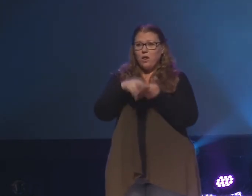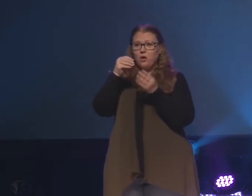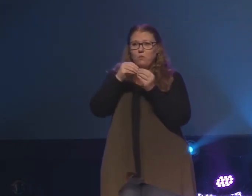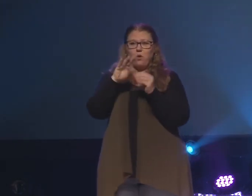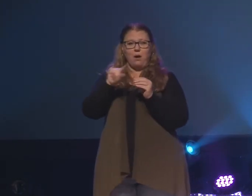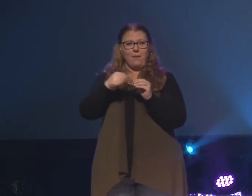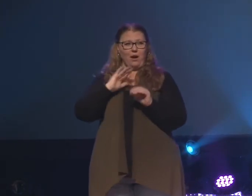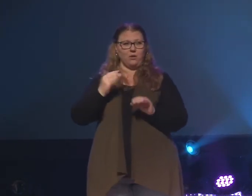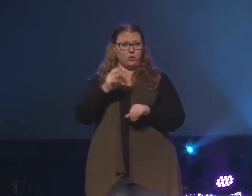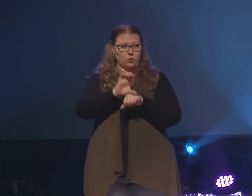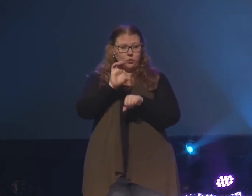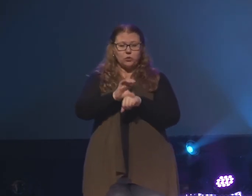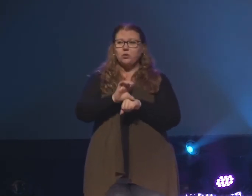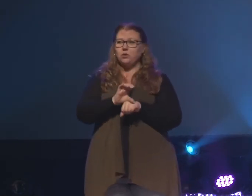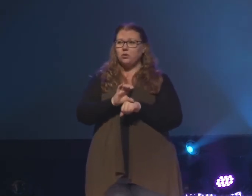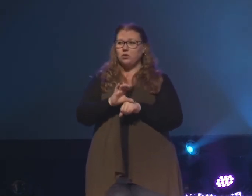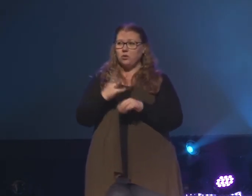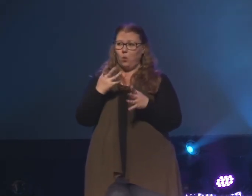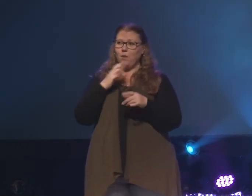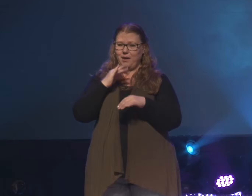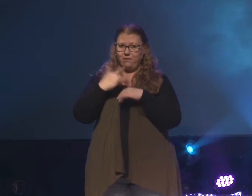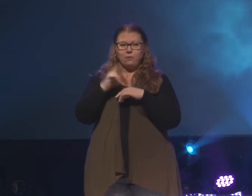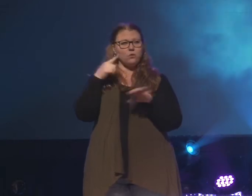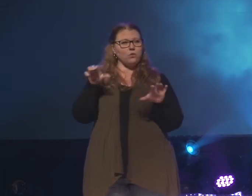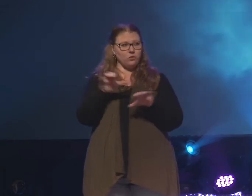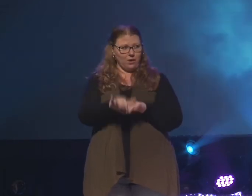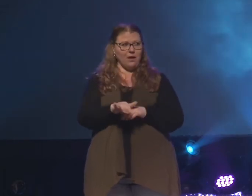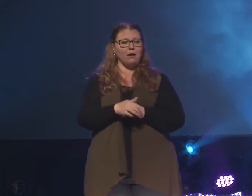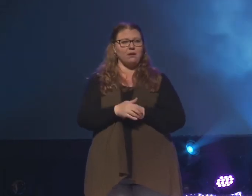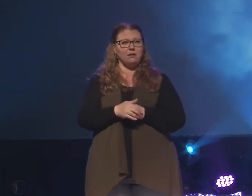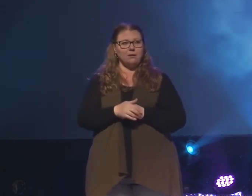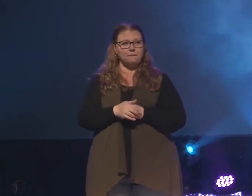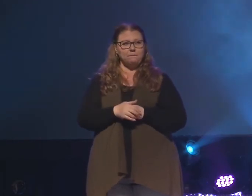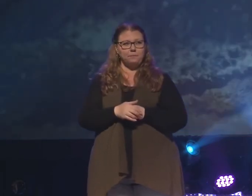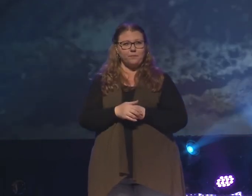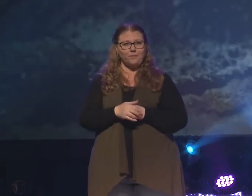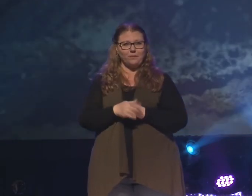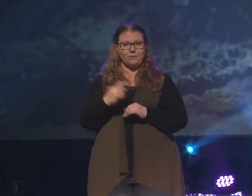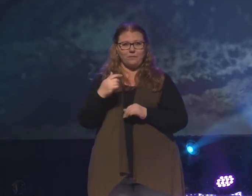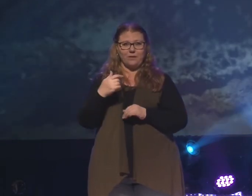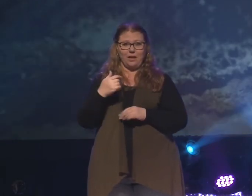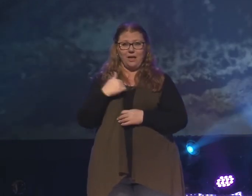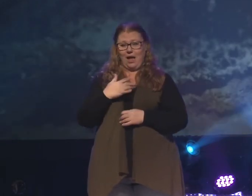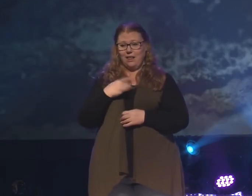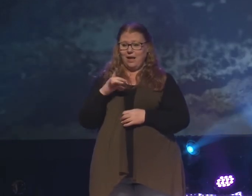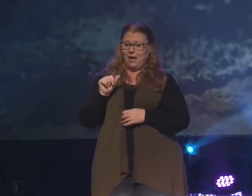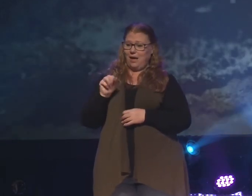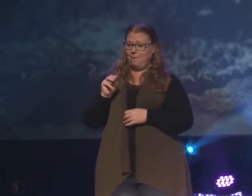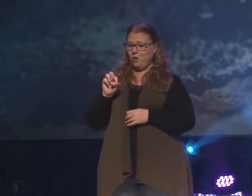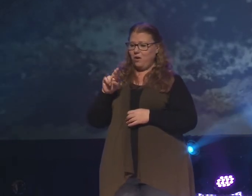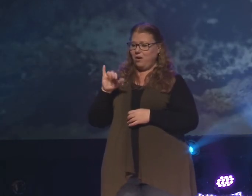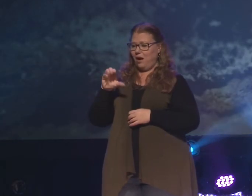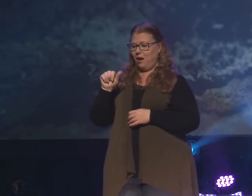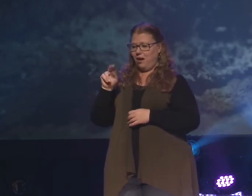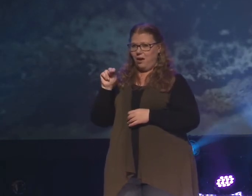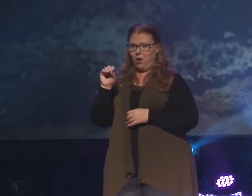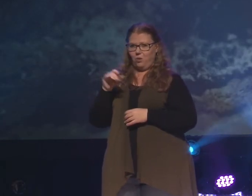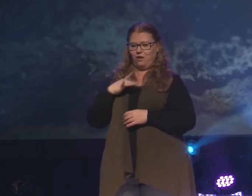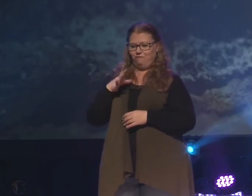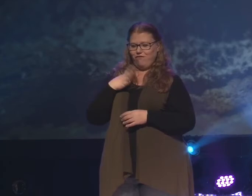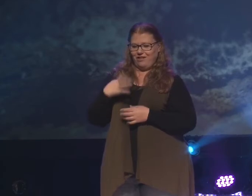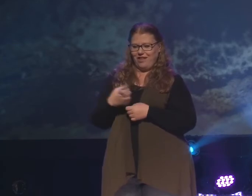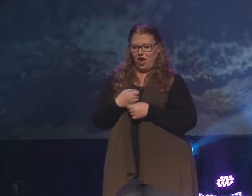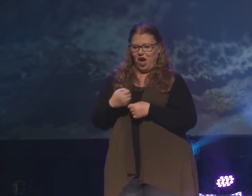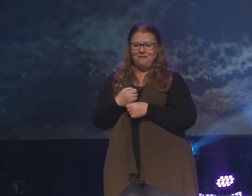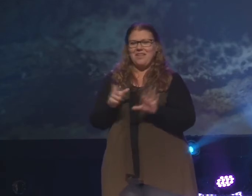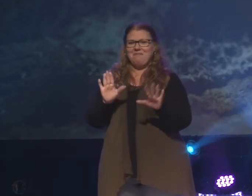our church, I just want to be available to do that. And I'm an Americano. It's a cheap date. I don't get all the fluffy stuff